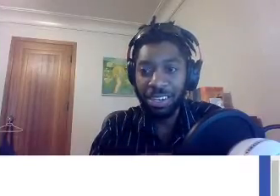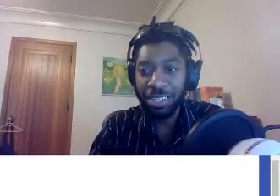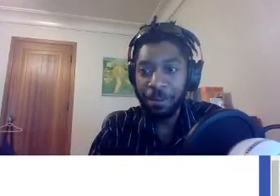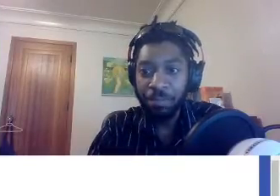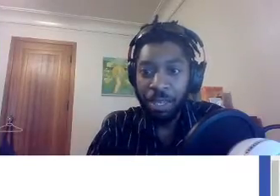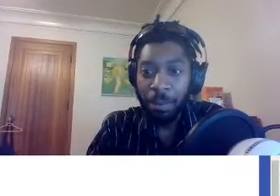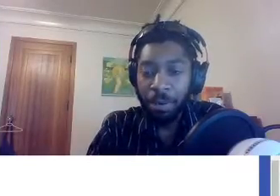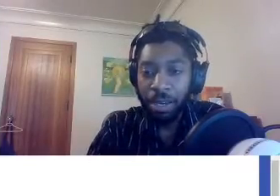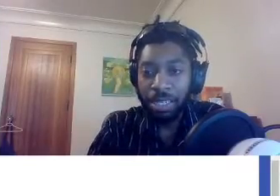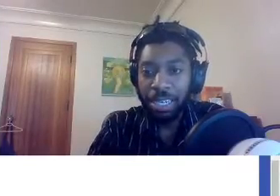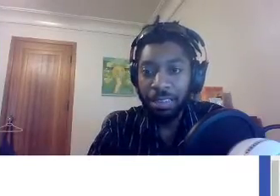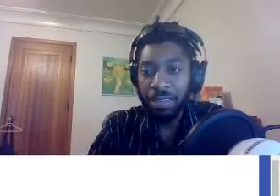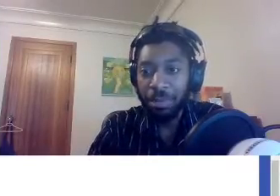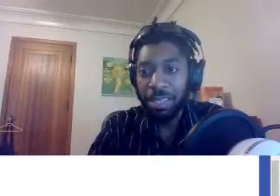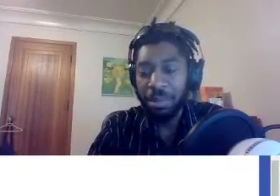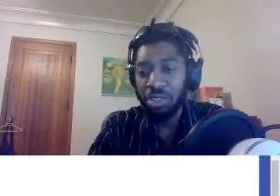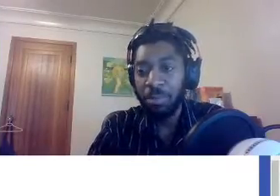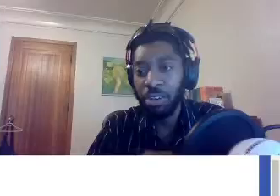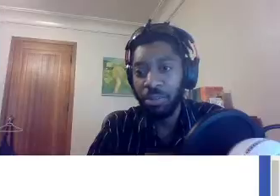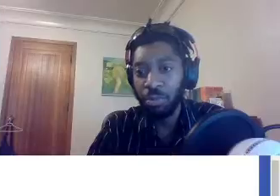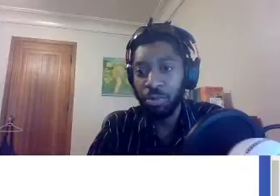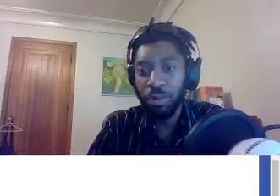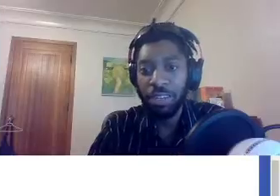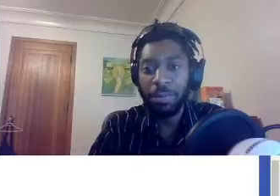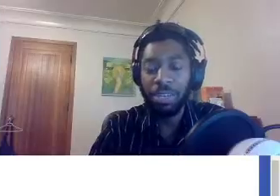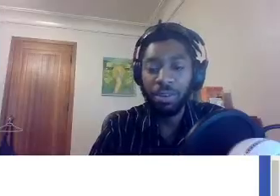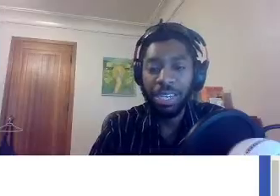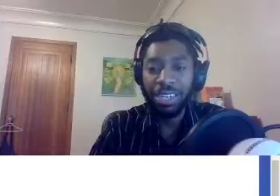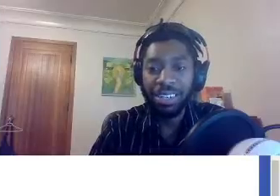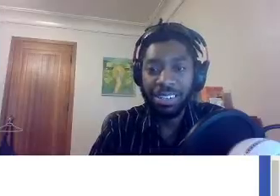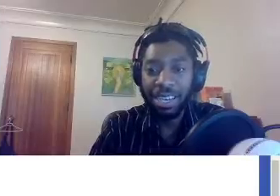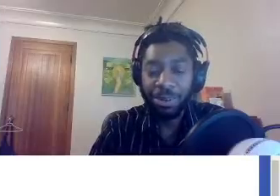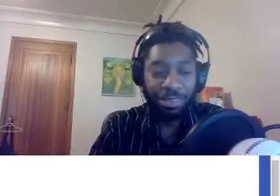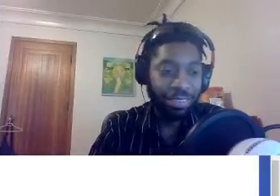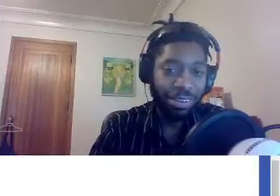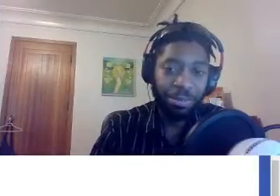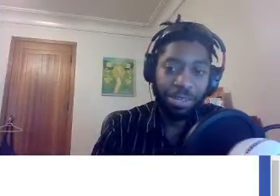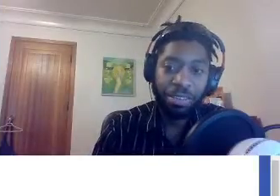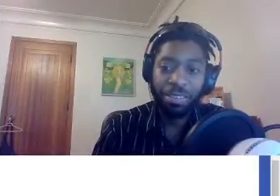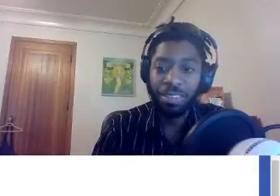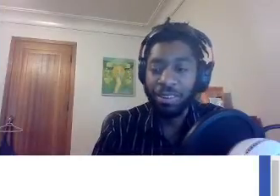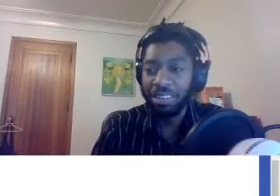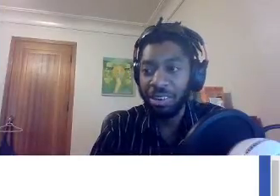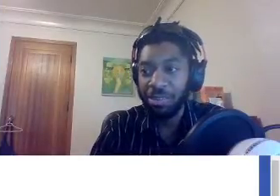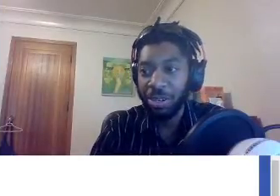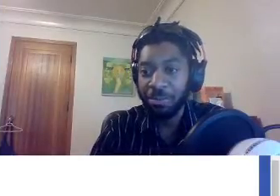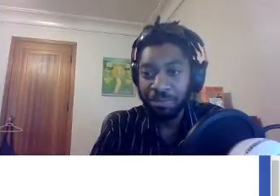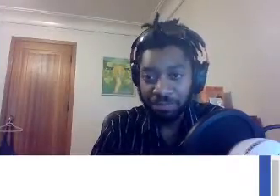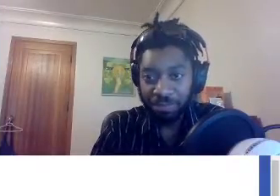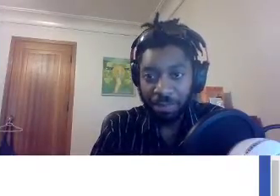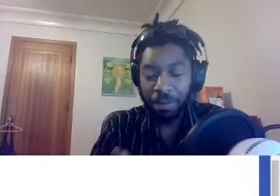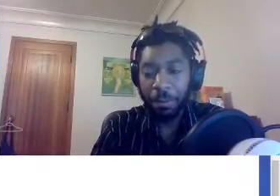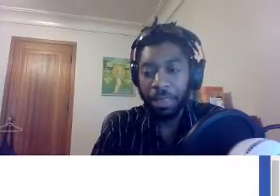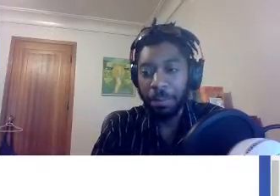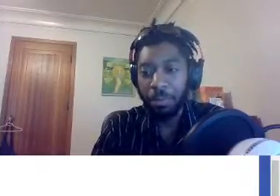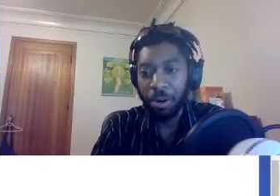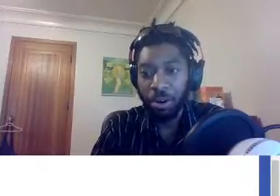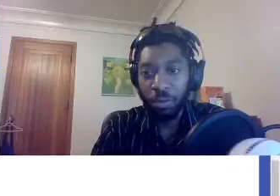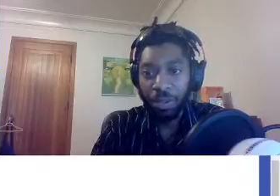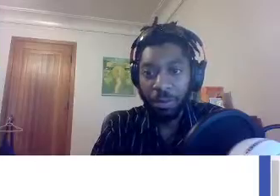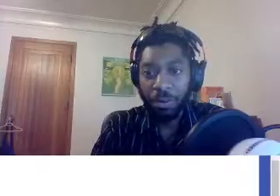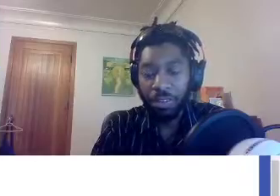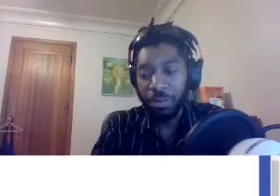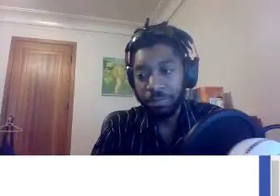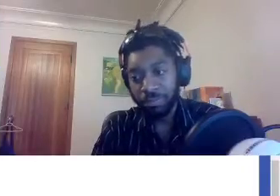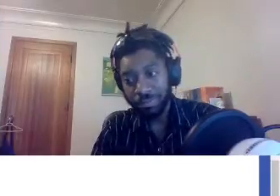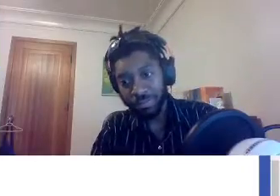need to talk. But yeah, it's gonna be an MGM Grand room tour. It's gonna be a Grand Tower. So you guys will see the Grand Tower tomorrow. I'm gonna put that up tomorrow or